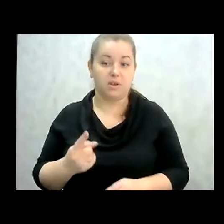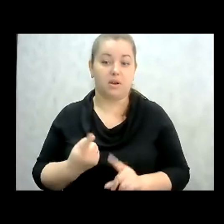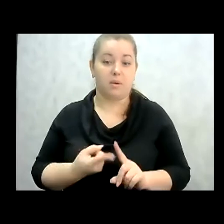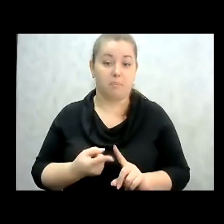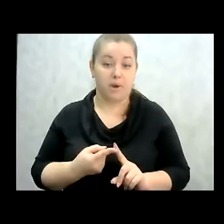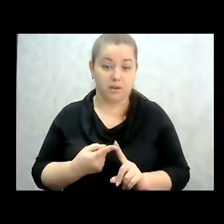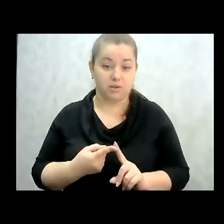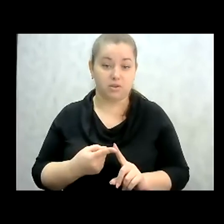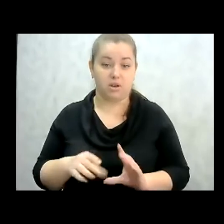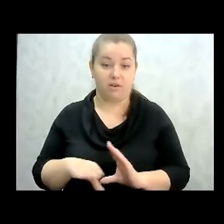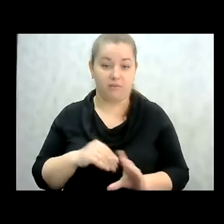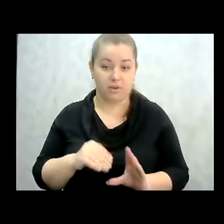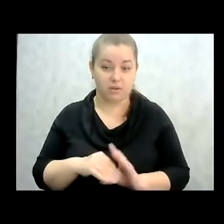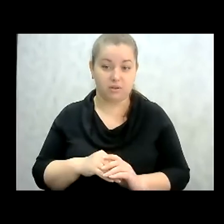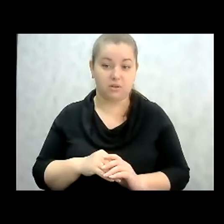a year.